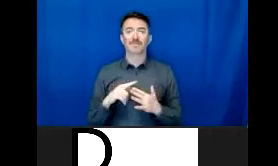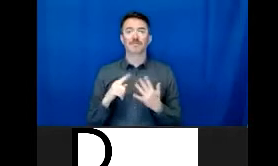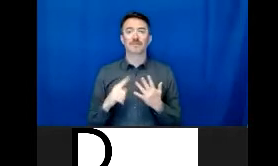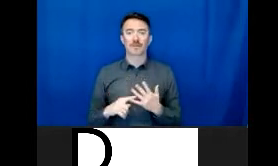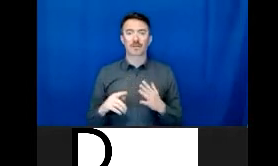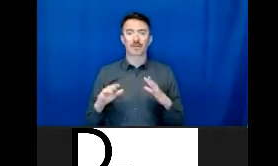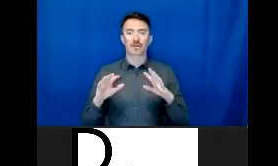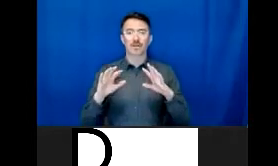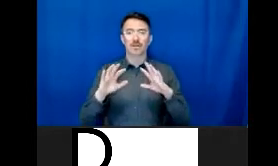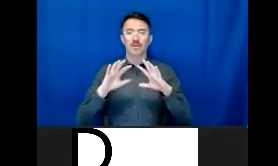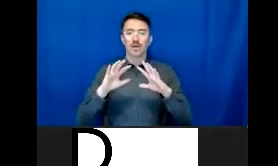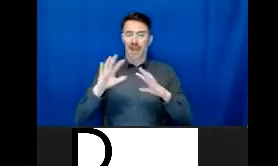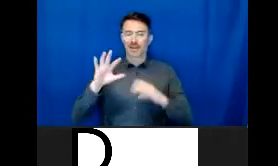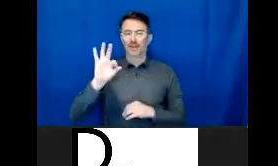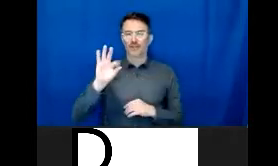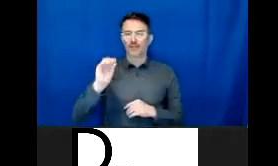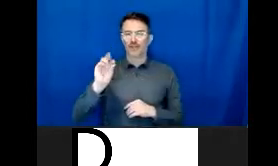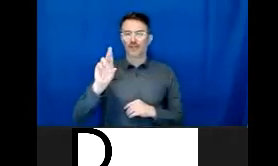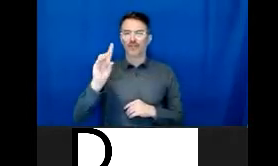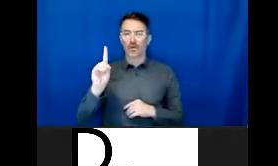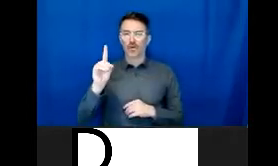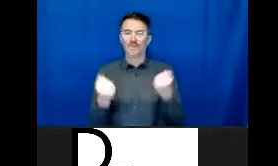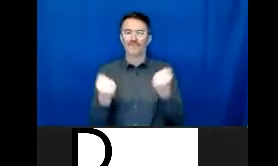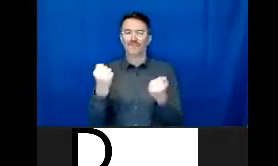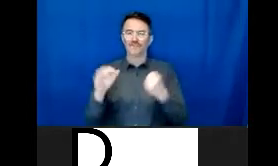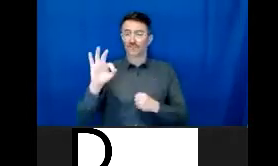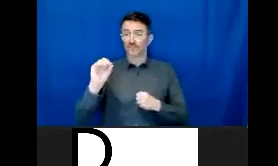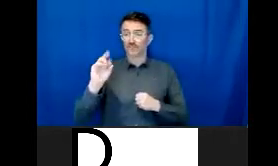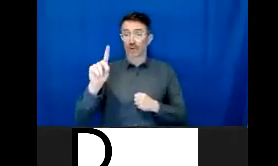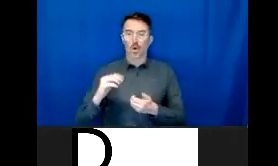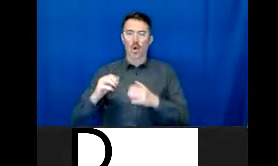for Disability Rights Fund and Disability Rights Advocacy Fund.